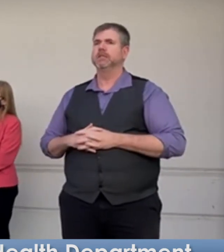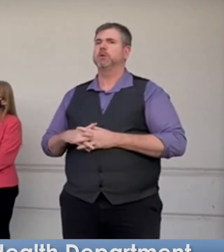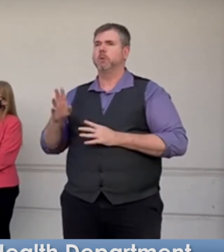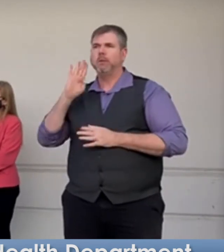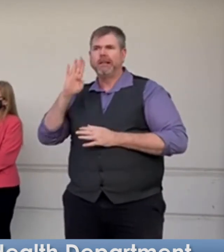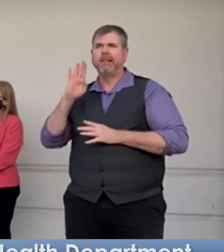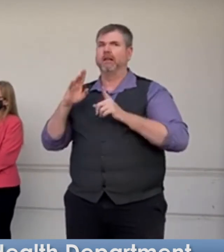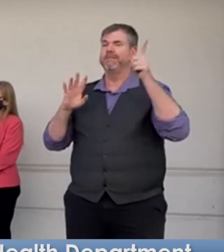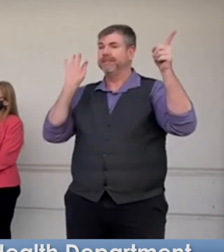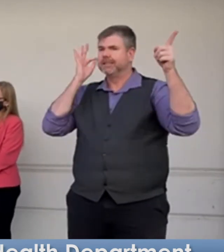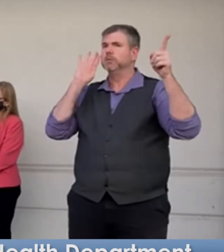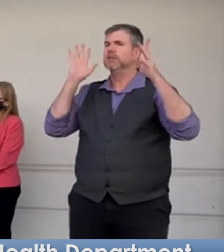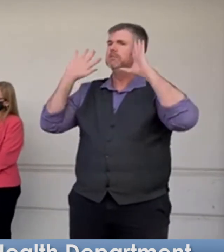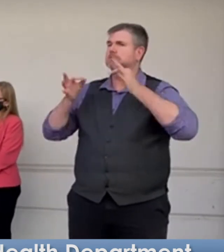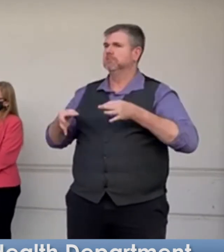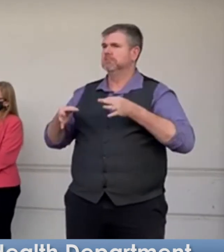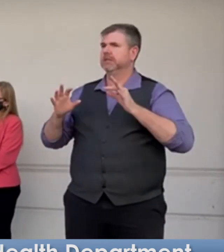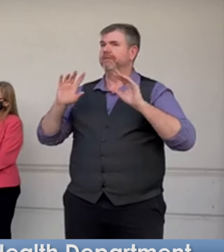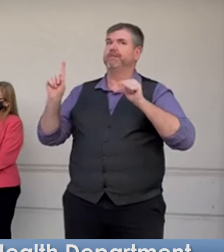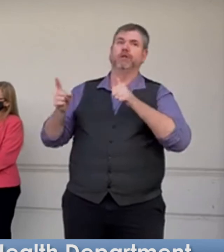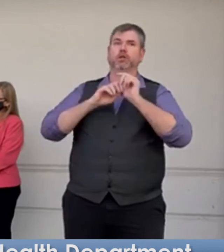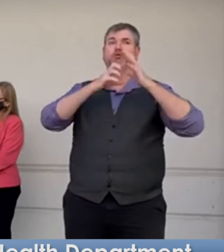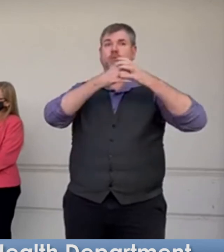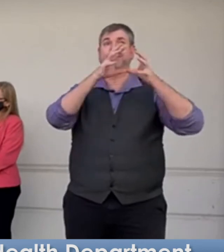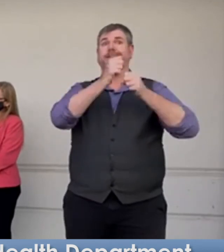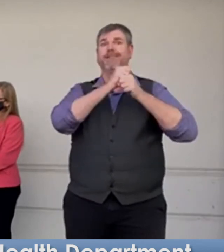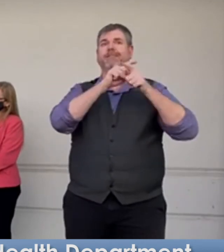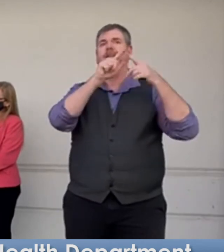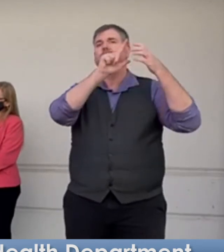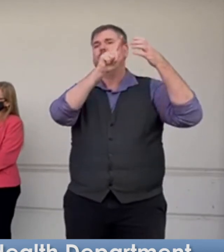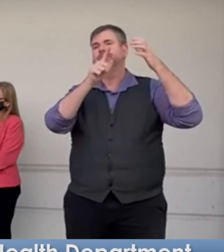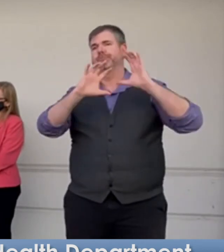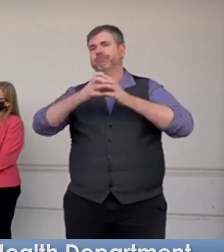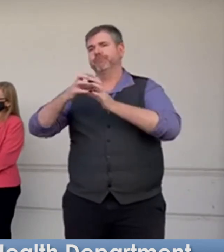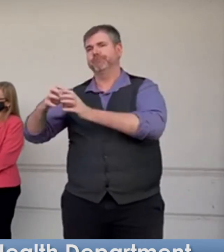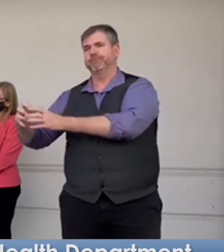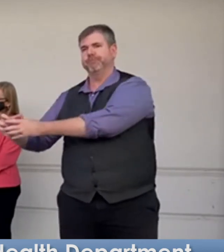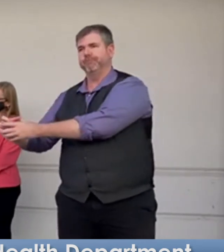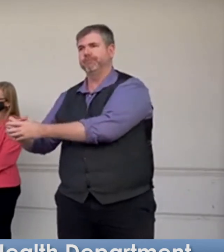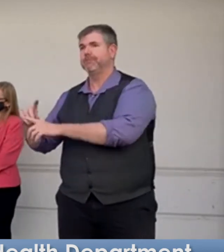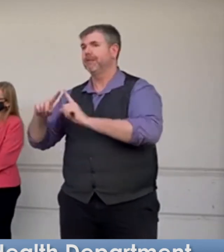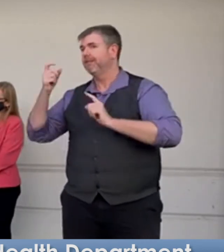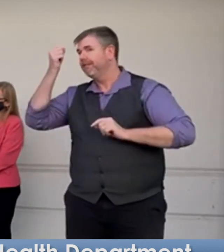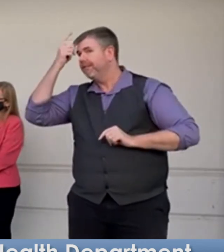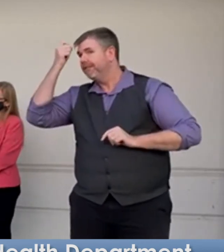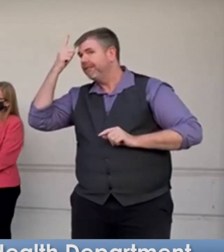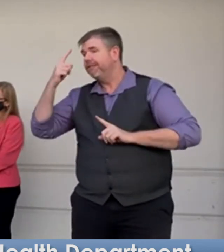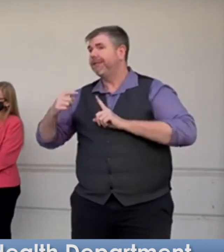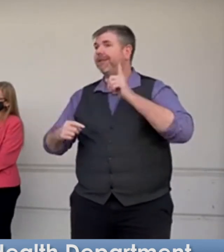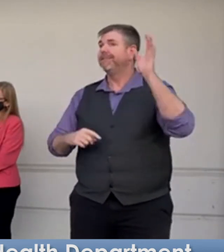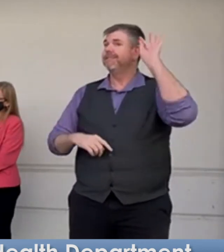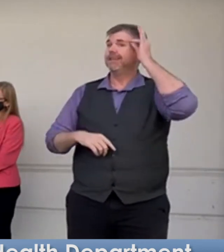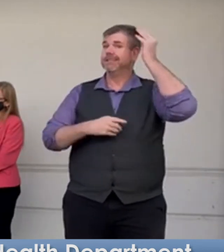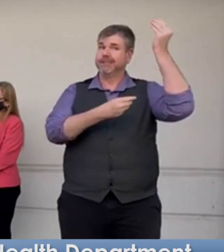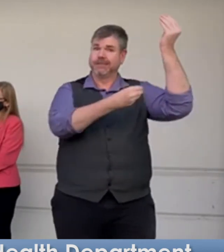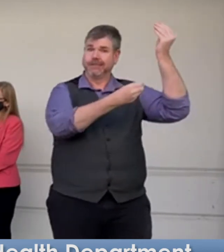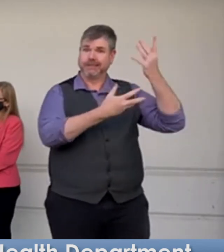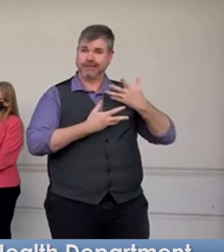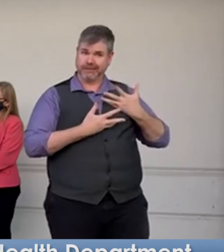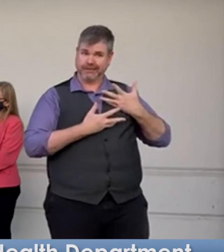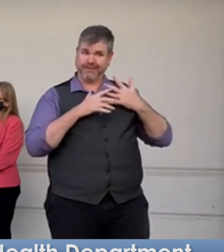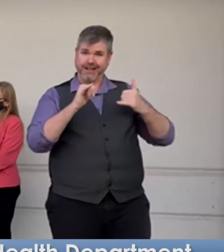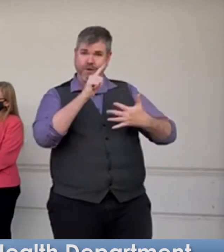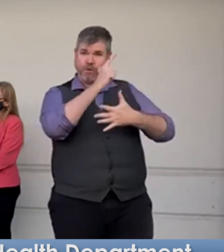at the state level that will refine those priority groups, make them a little bit more granular and appropriate to California. It